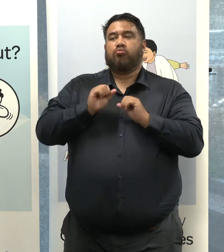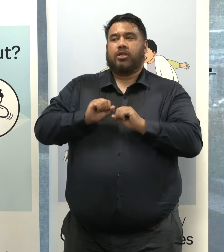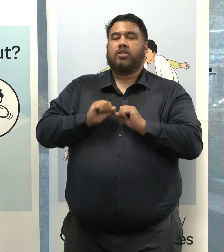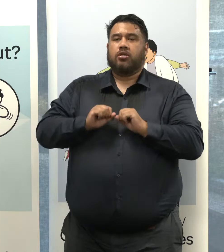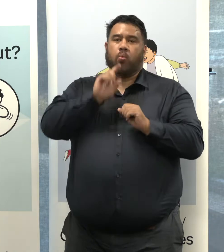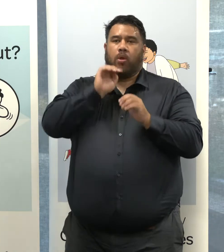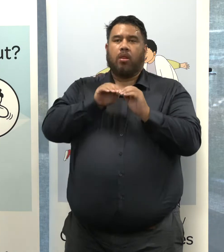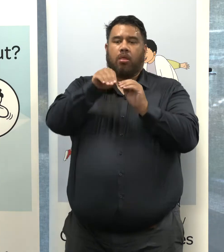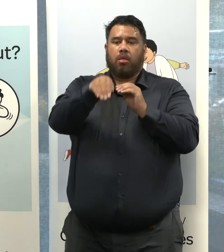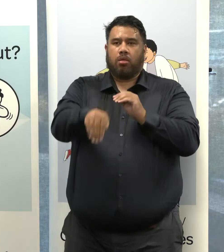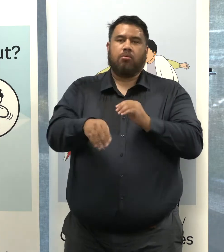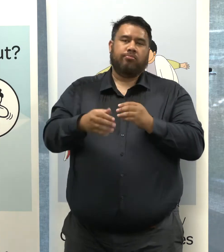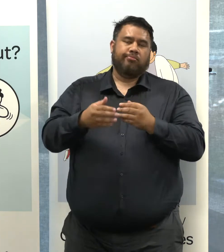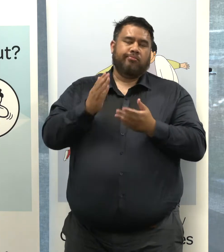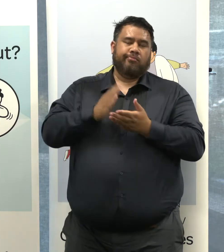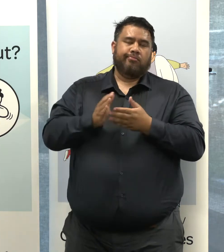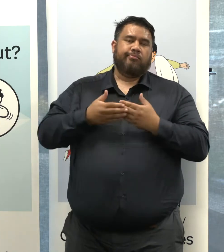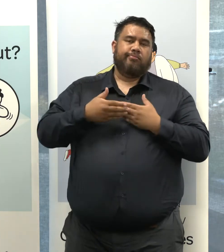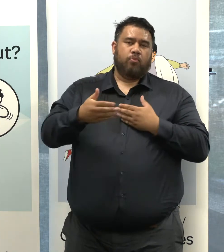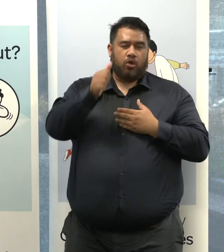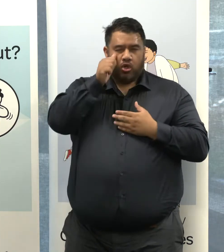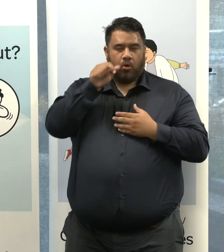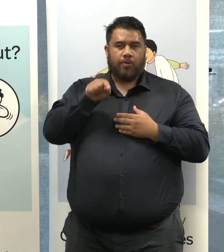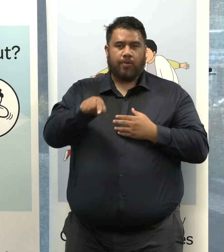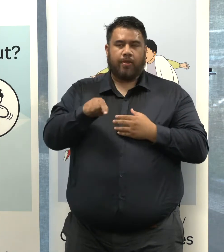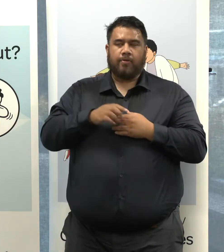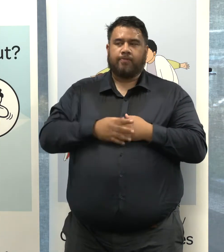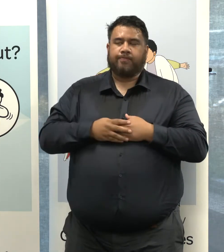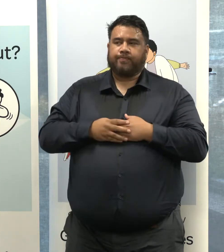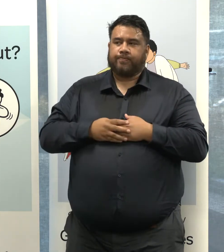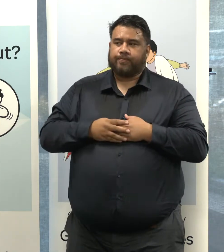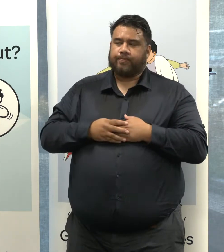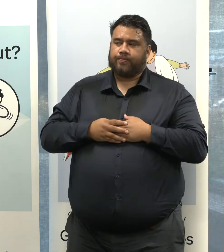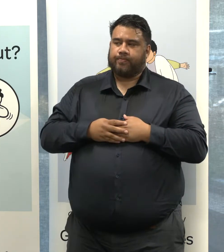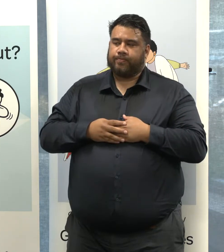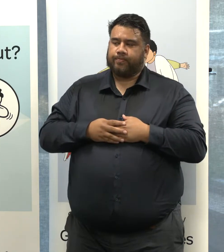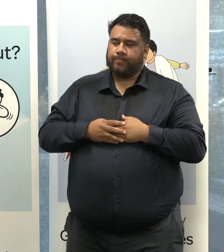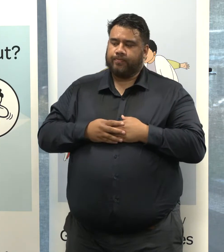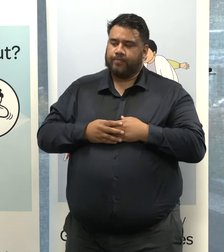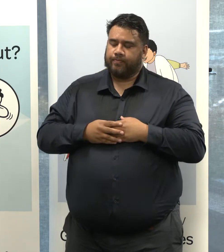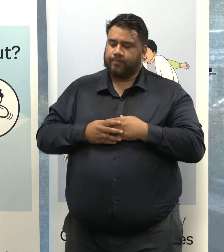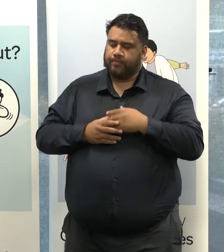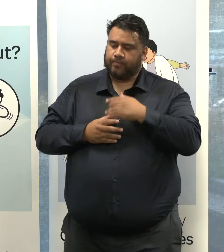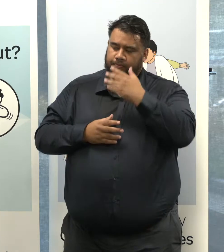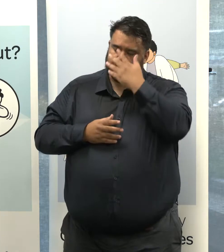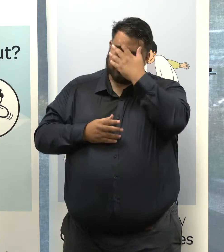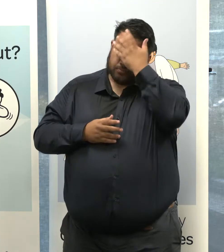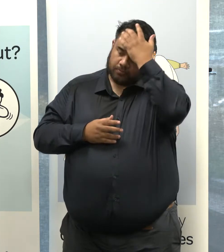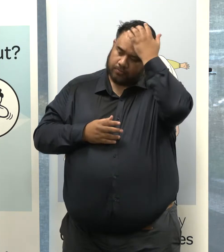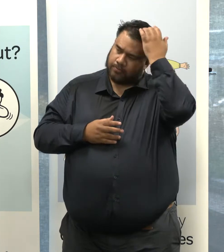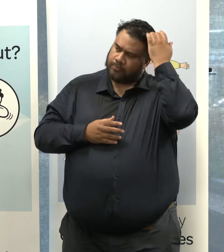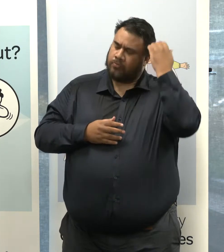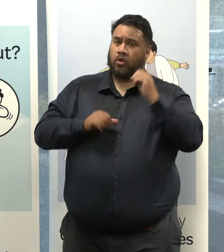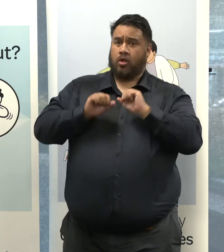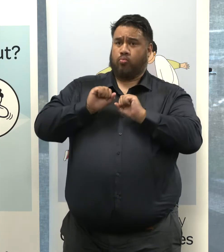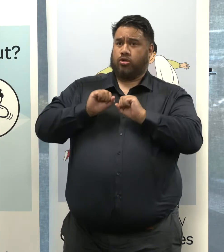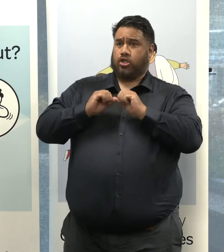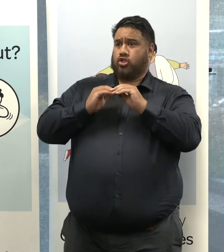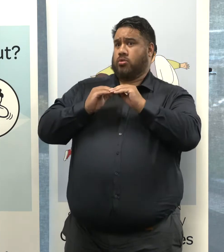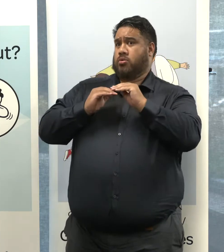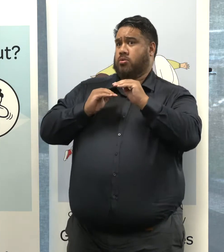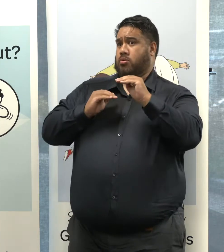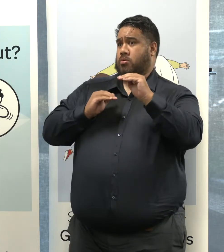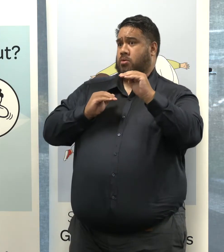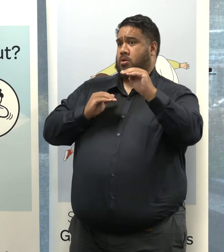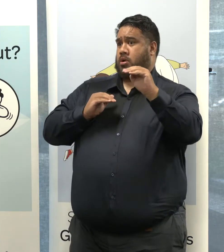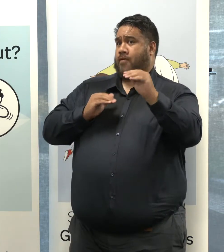getting infected or from being infected with symptomatic illness. The protection stays high, still very high for